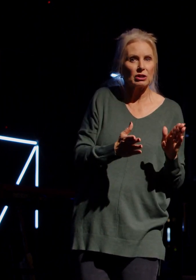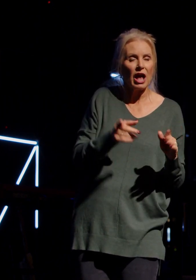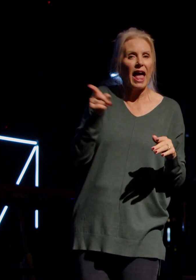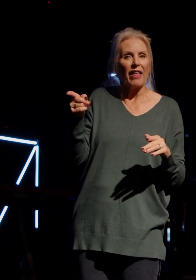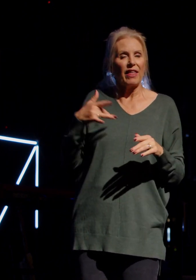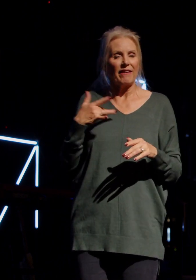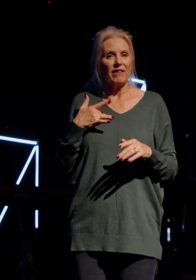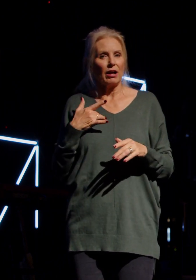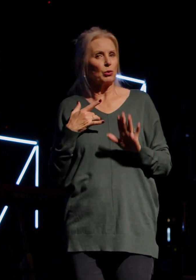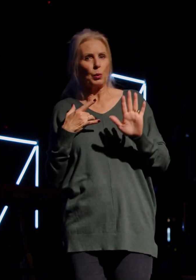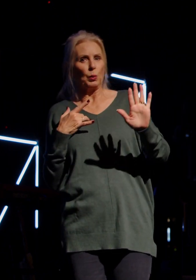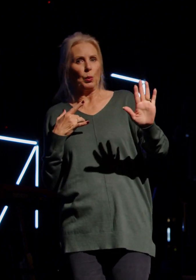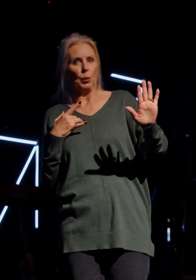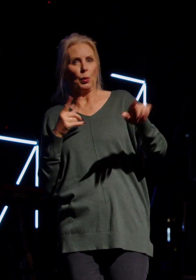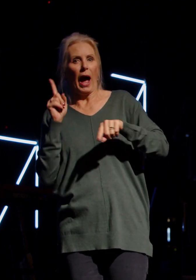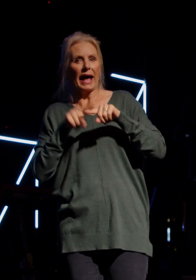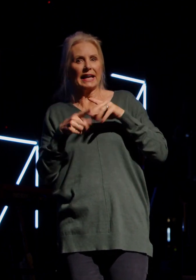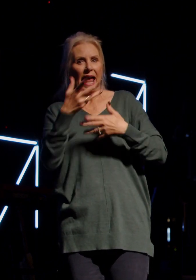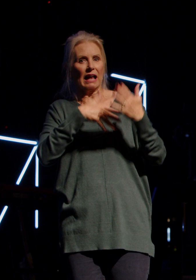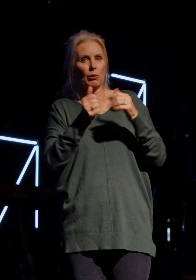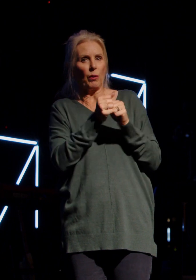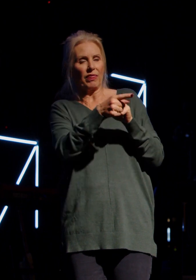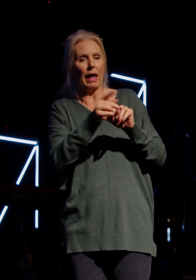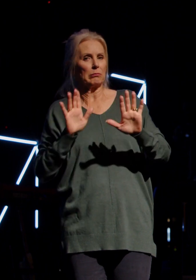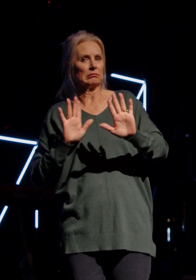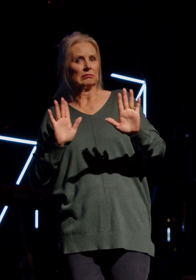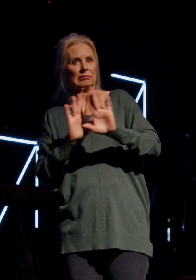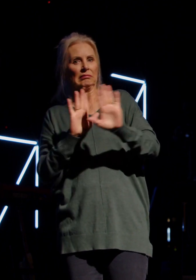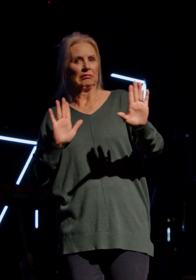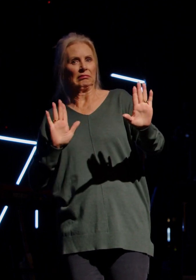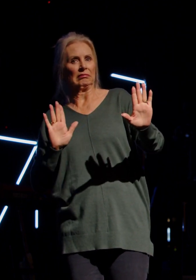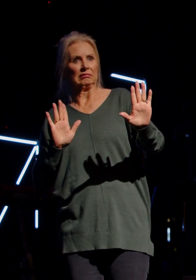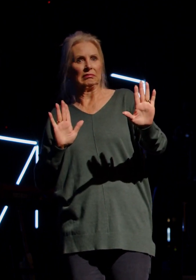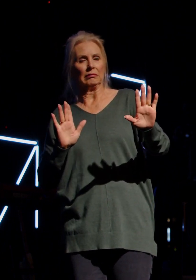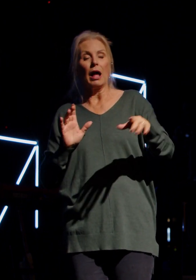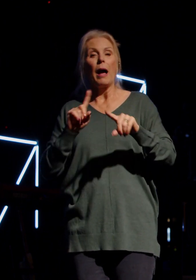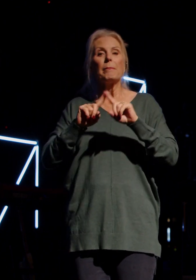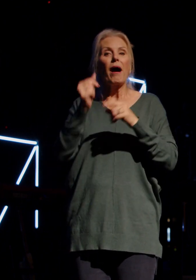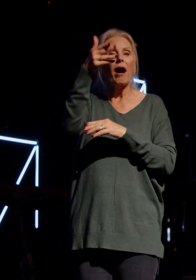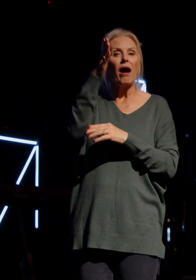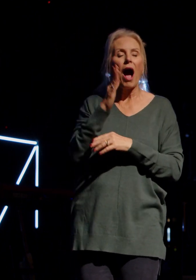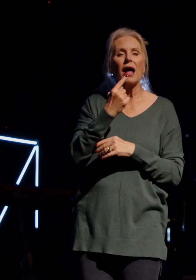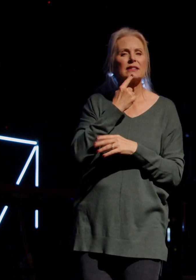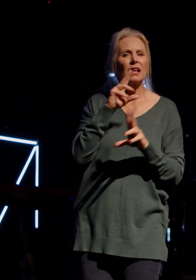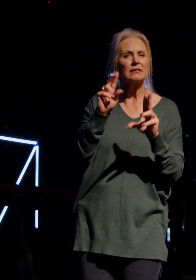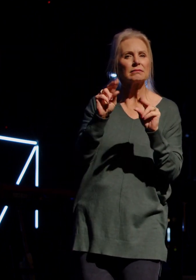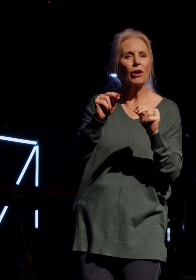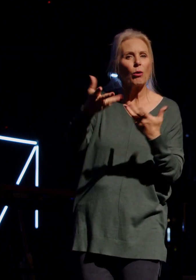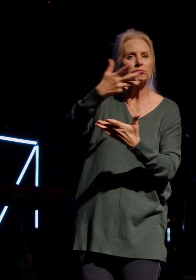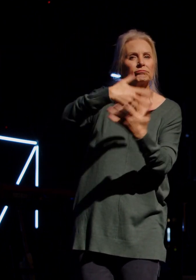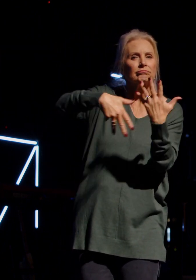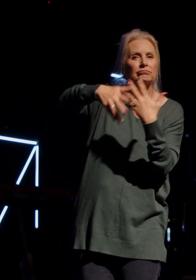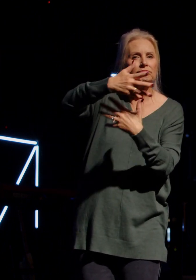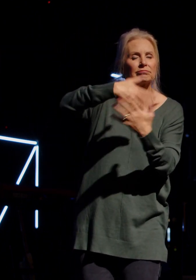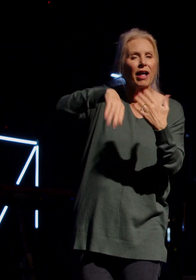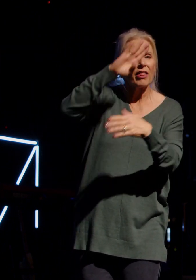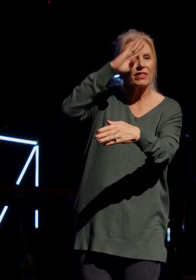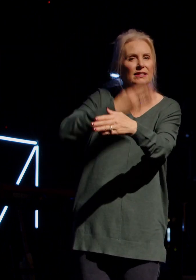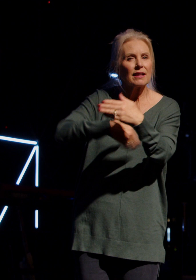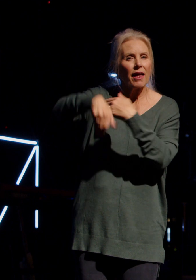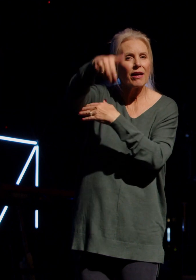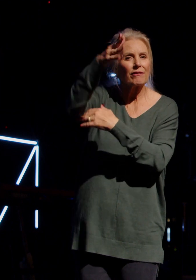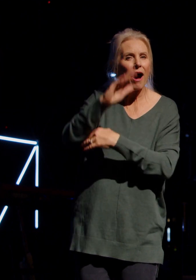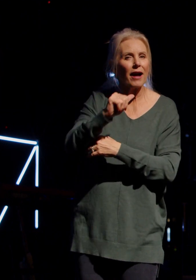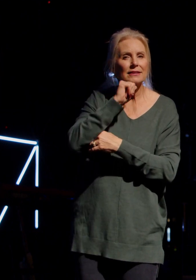they would do. And yet God shows us the exact opposite of who they were. That Jesus, the Son of God, does